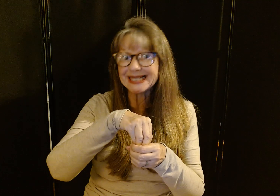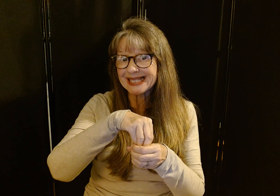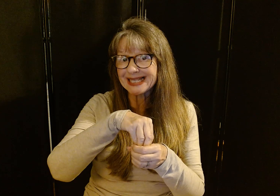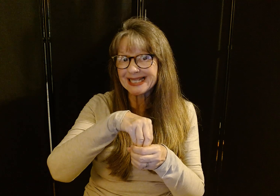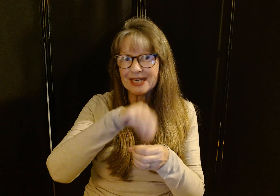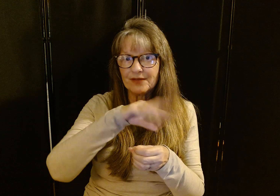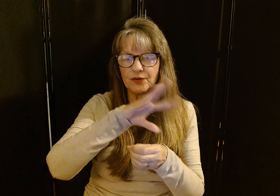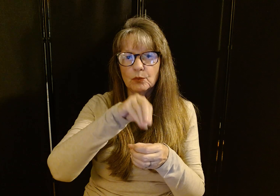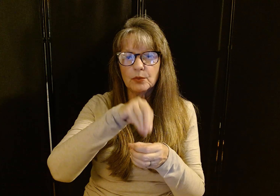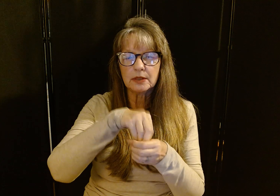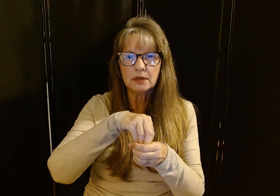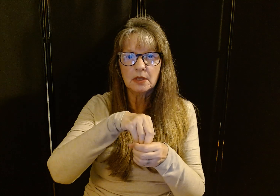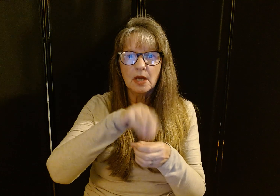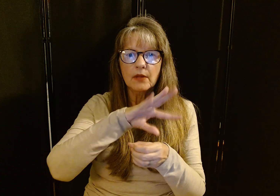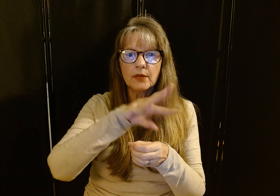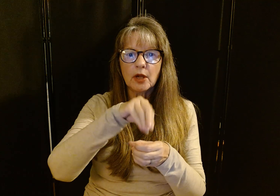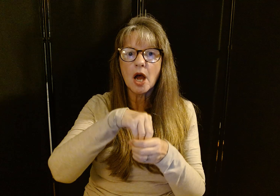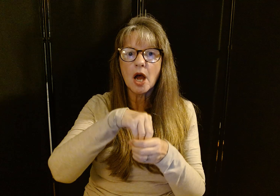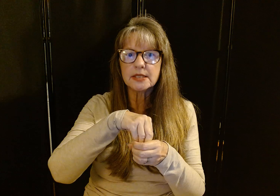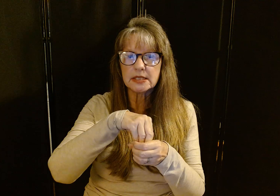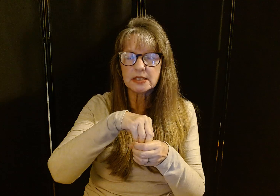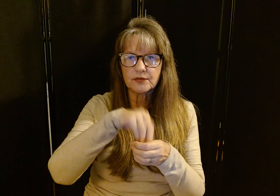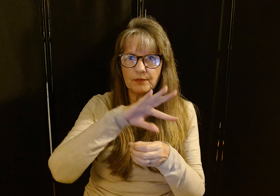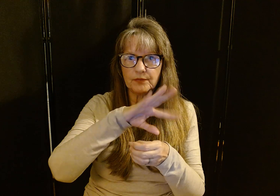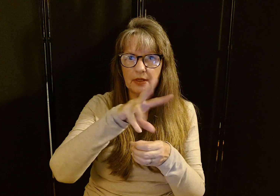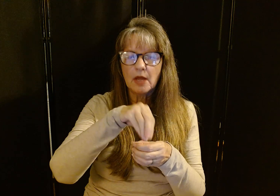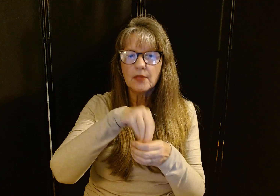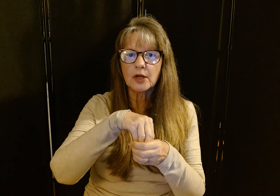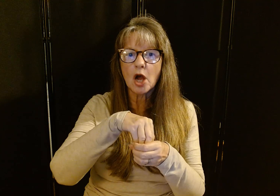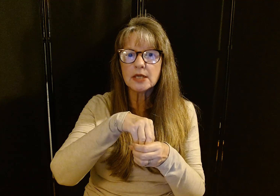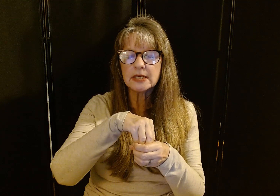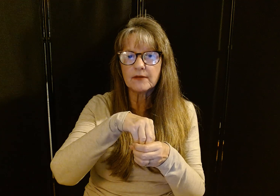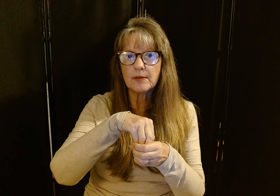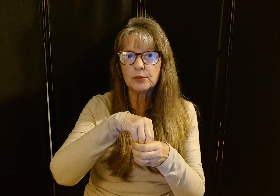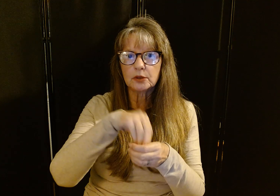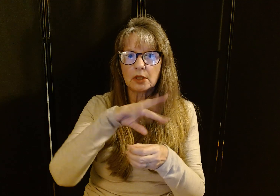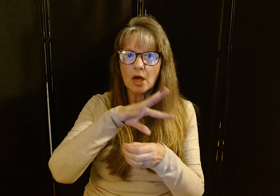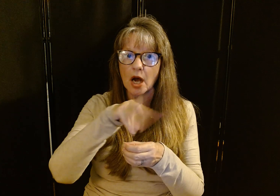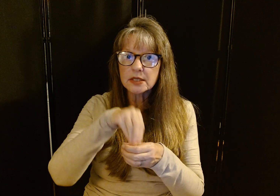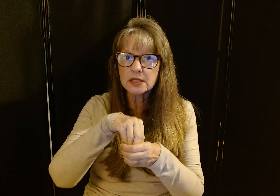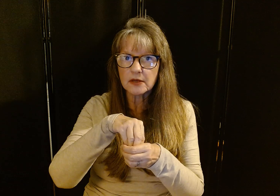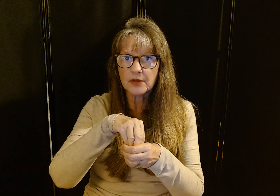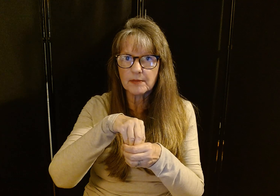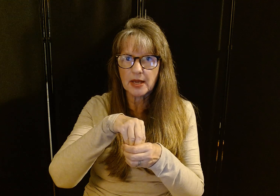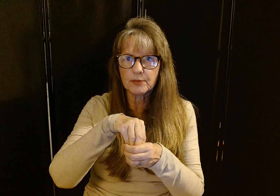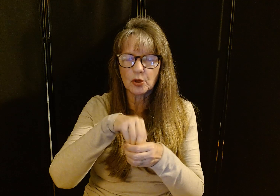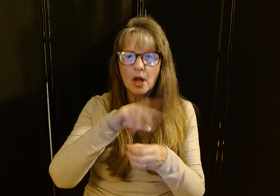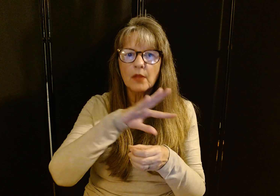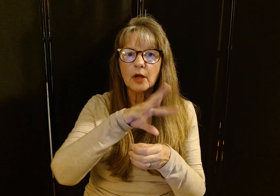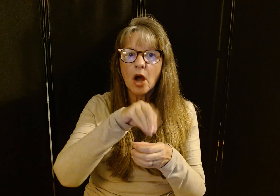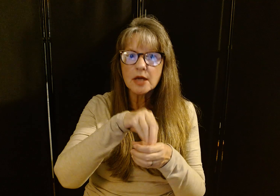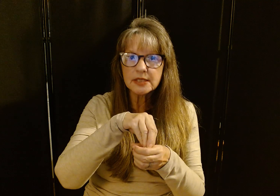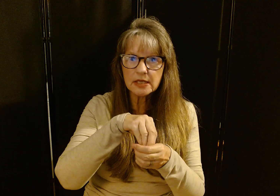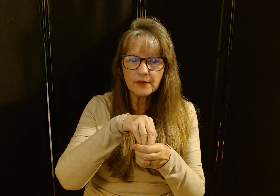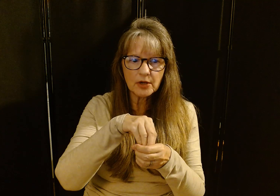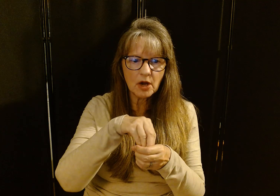contents in it, if you will. The content of something. The content of the book. The content of that paper. The content of that